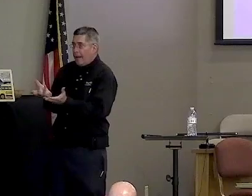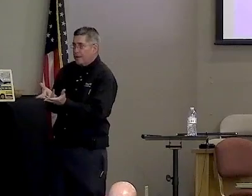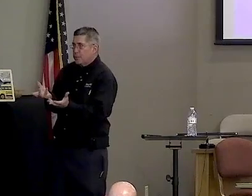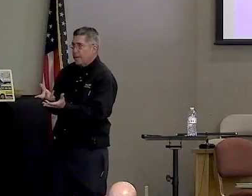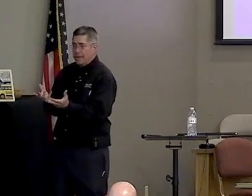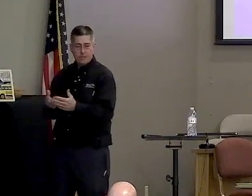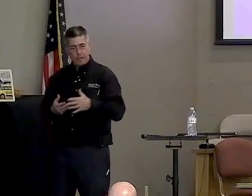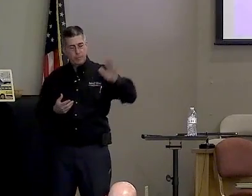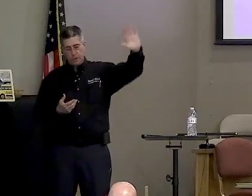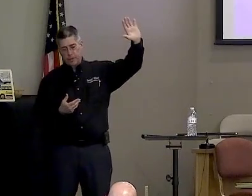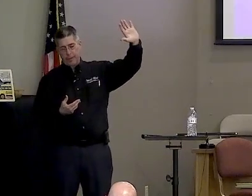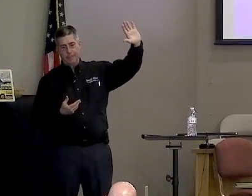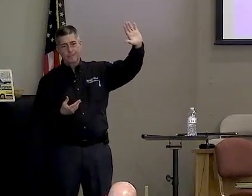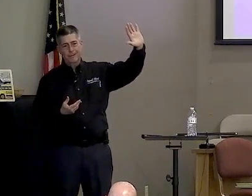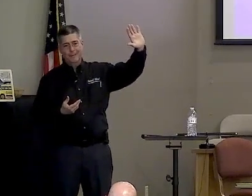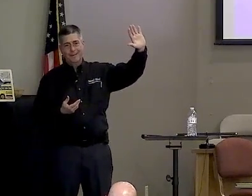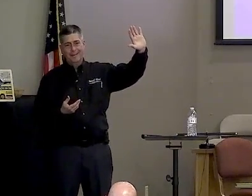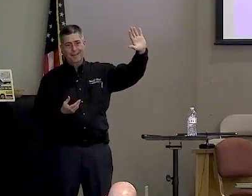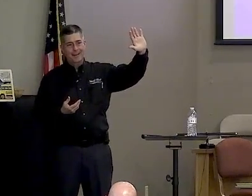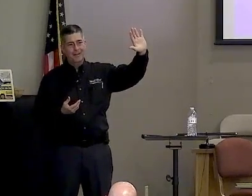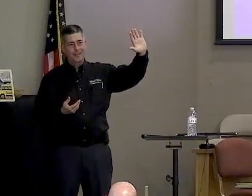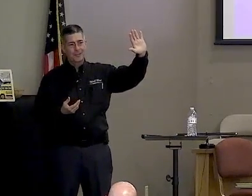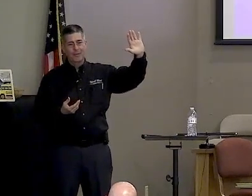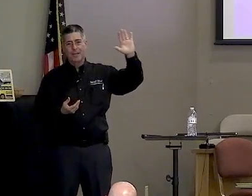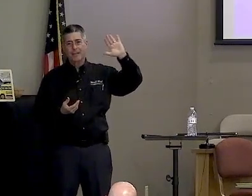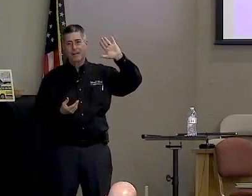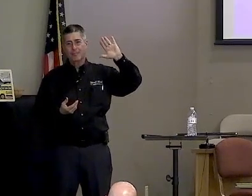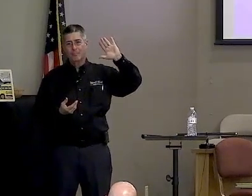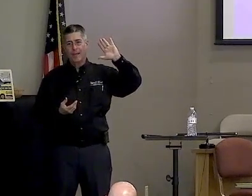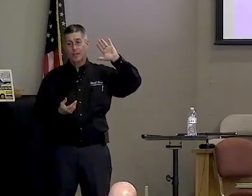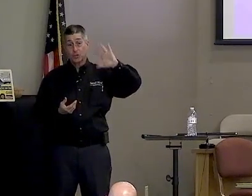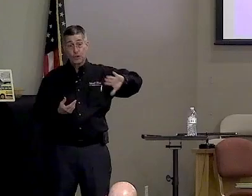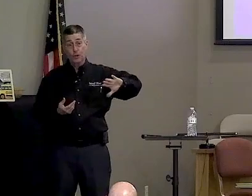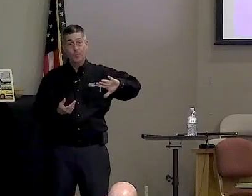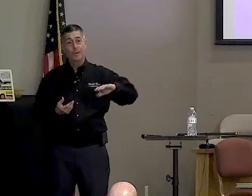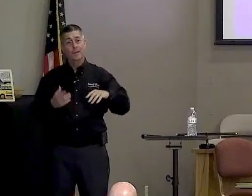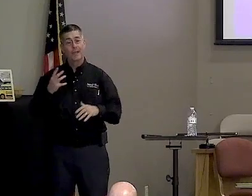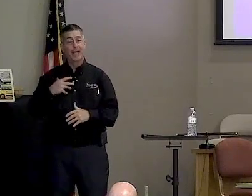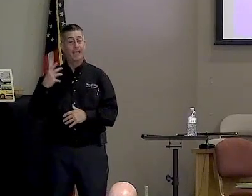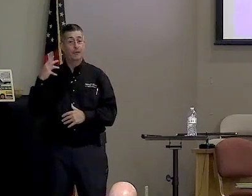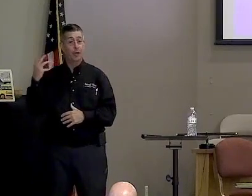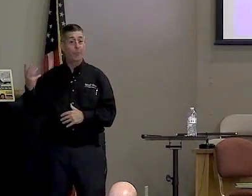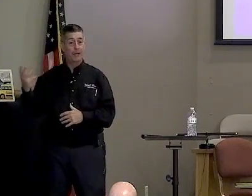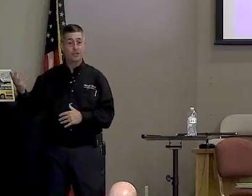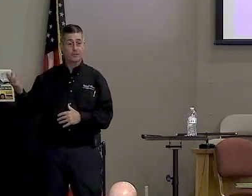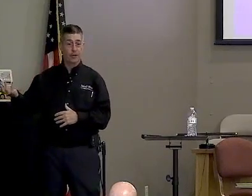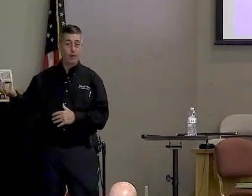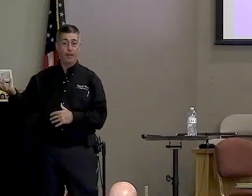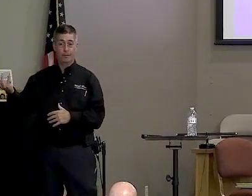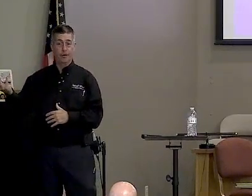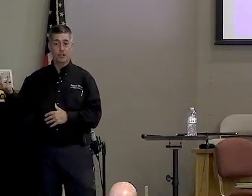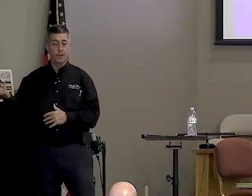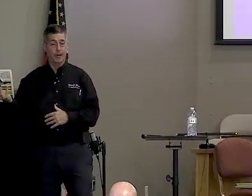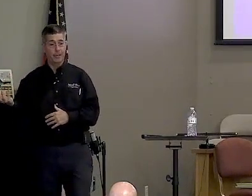experience, but you're hearing. You know, and so they assume that I have no basis for knowing their experience.